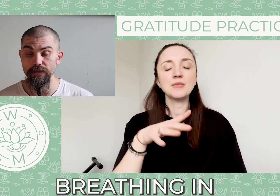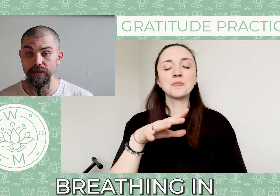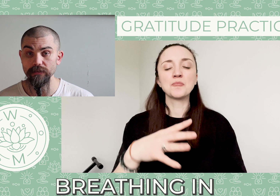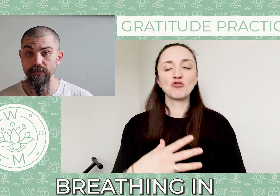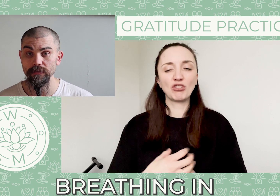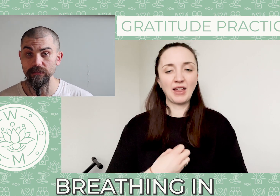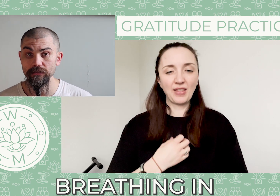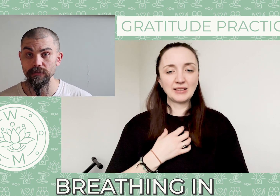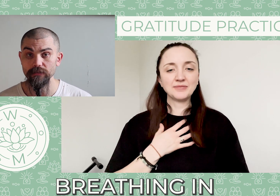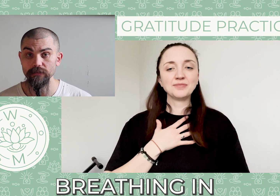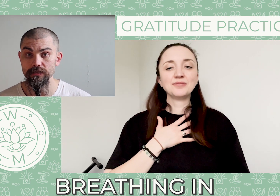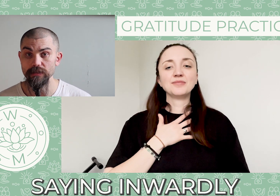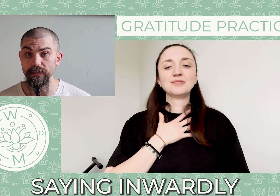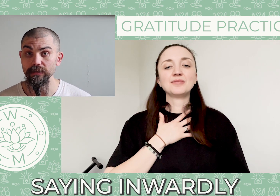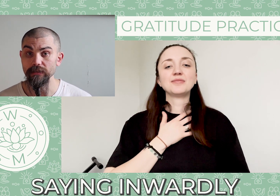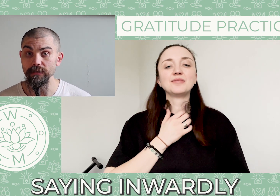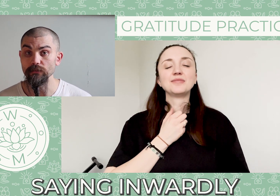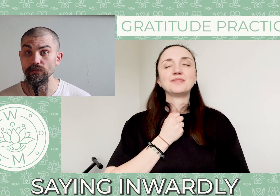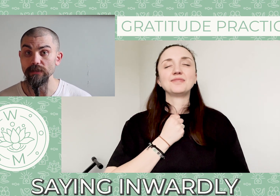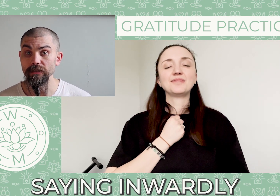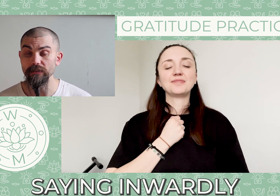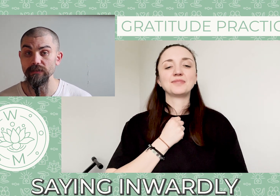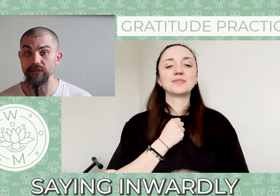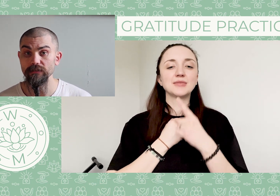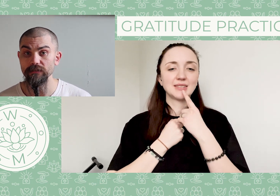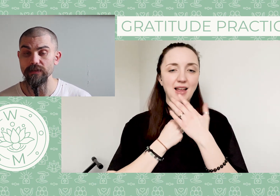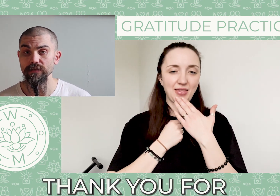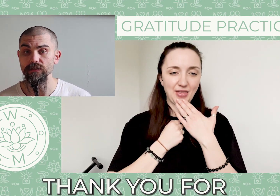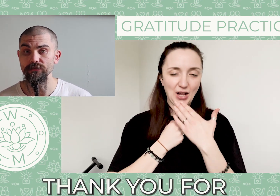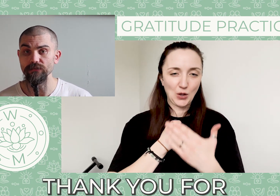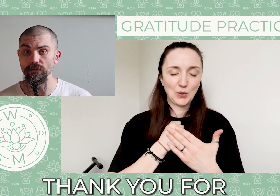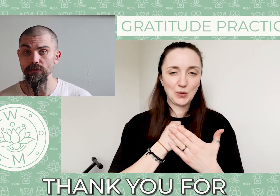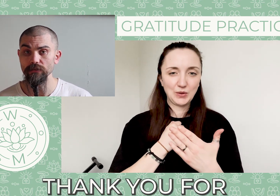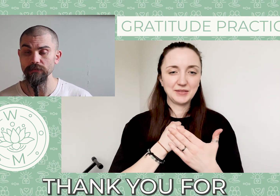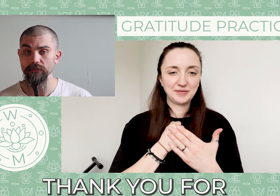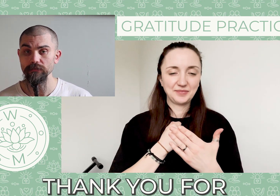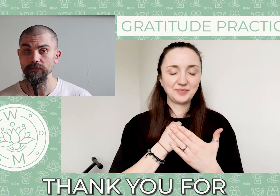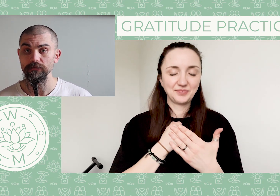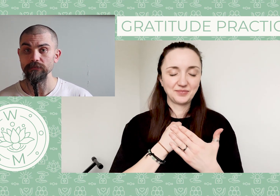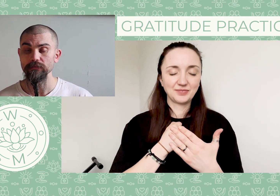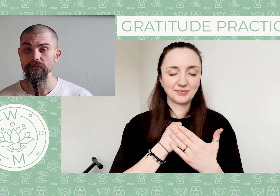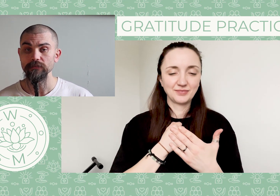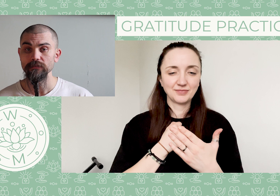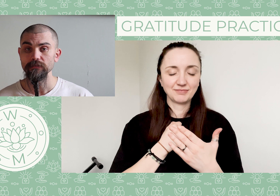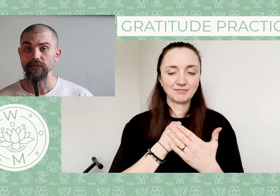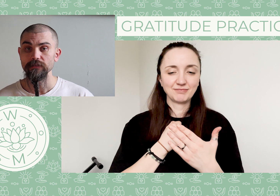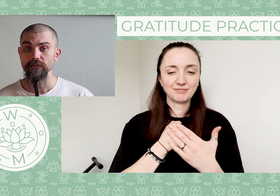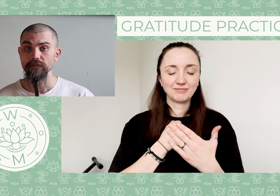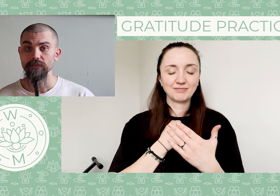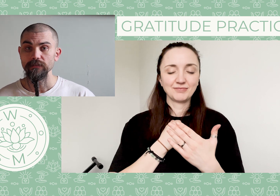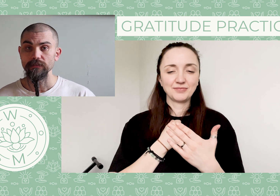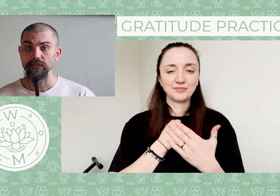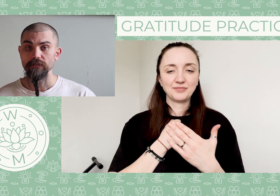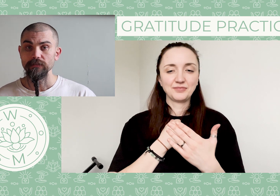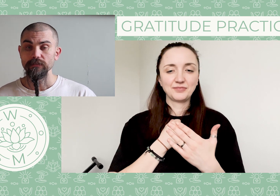And then breathing in, saying inwardly, thank you for.